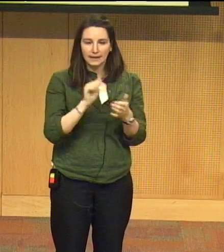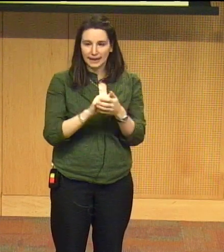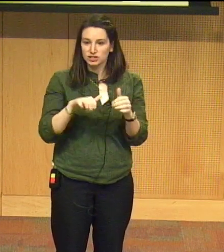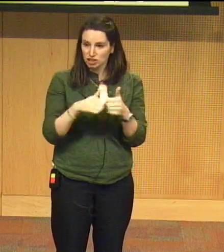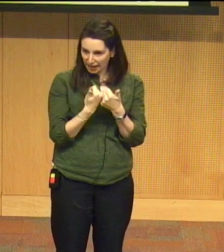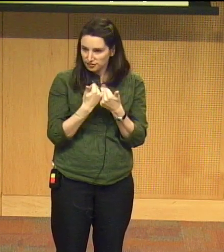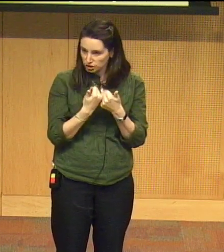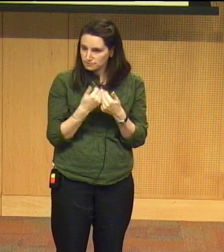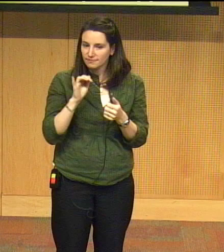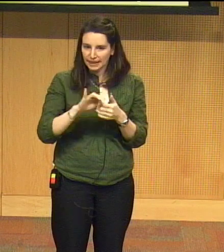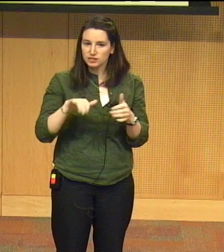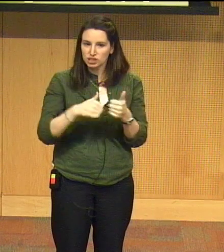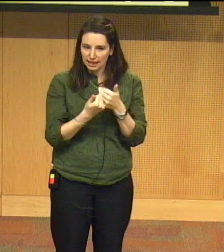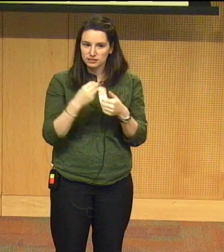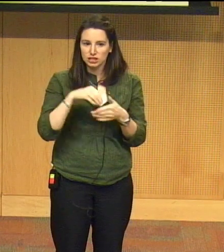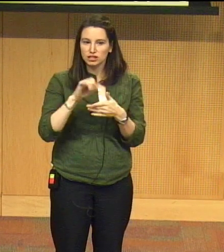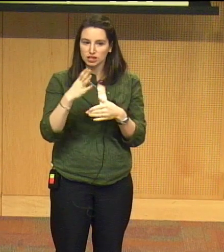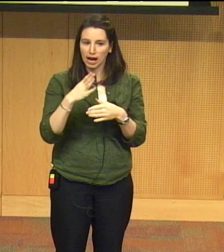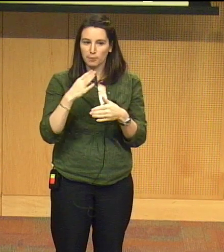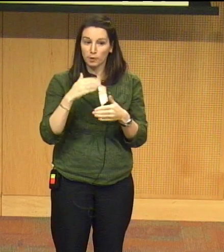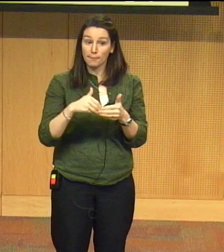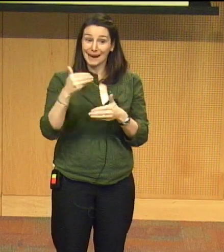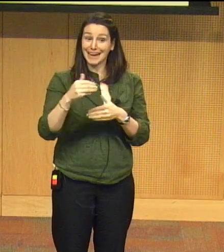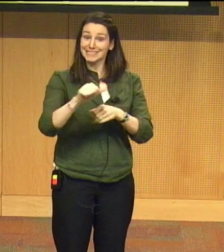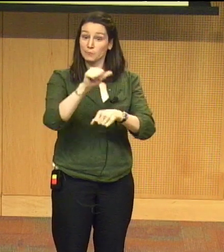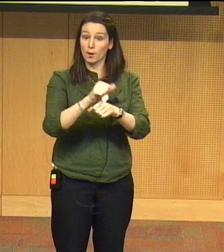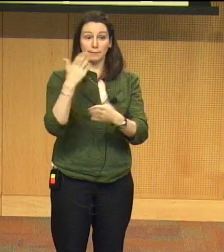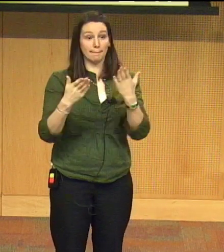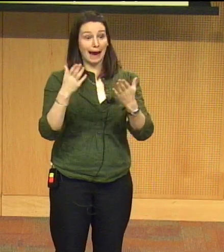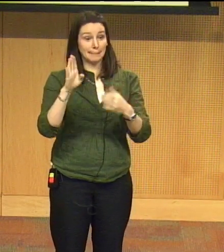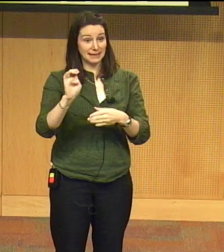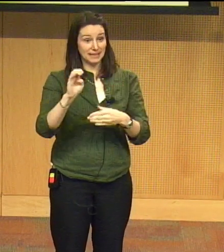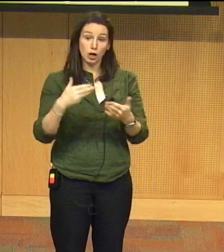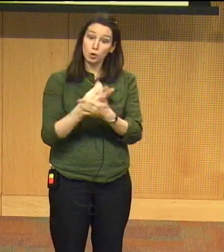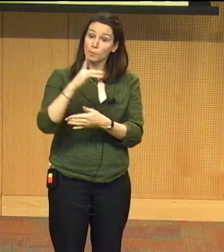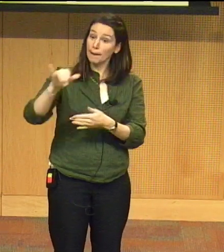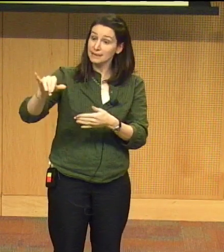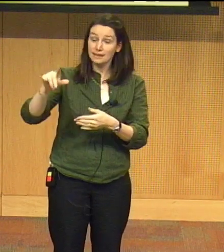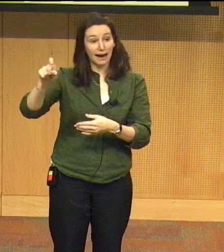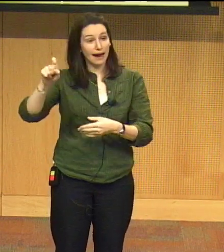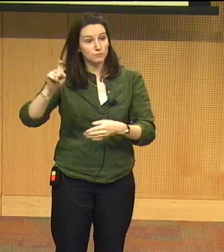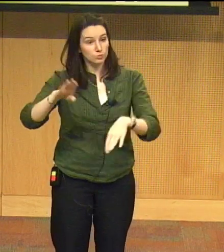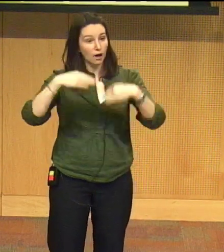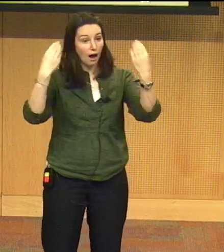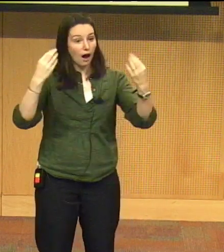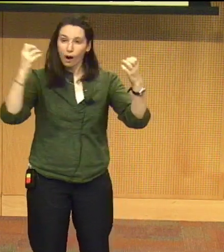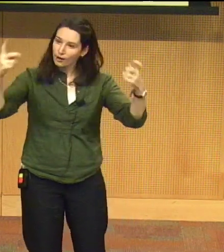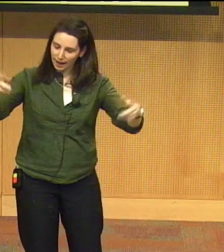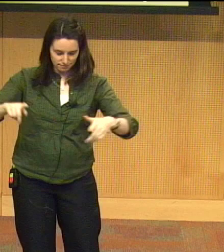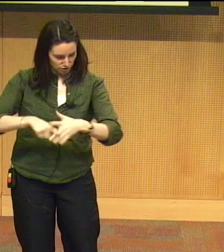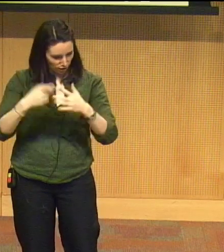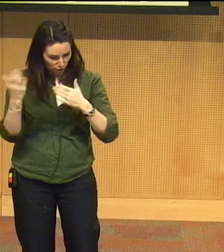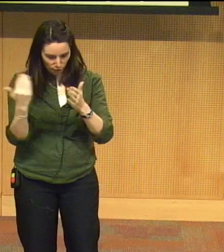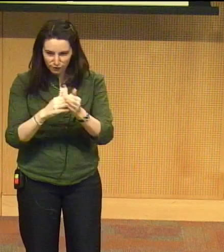that's challenging. That's challenging a job where my next appointment might be a new puppy, and I have to, start over